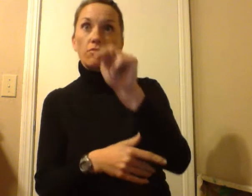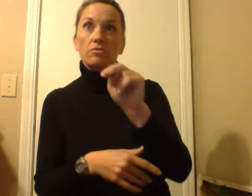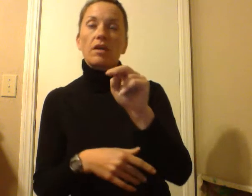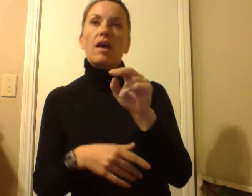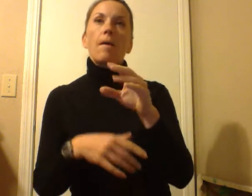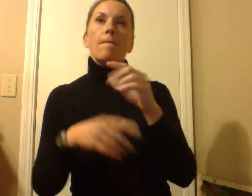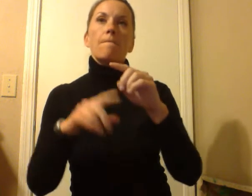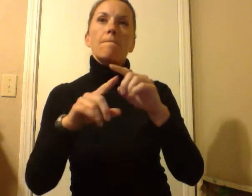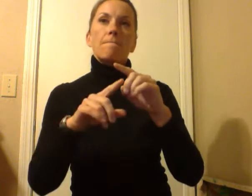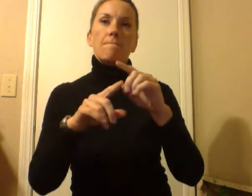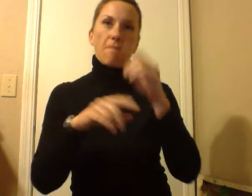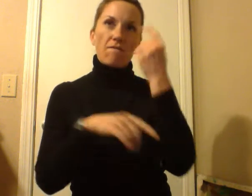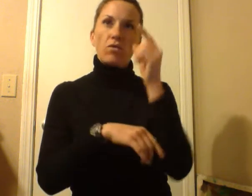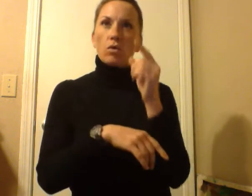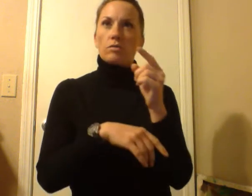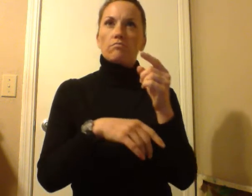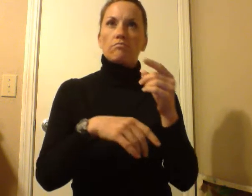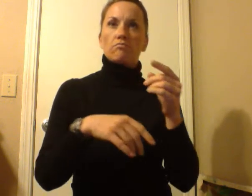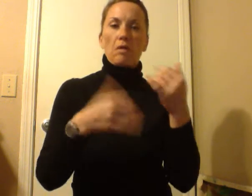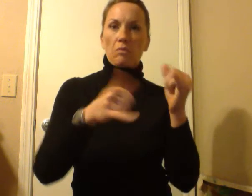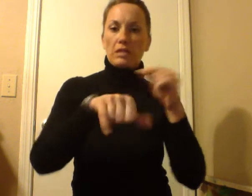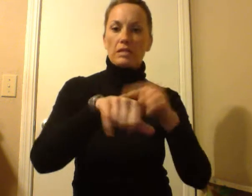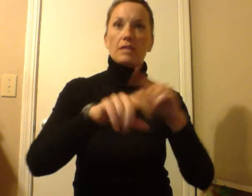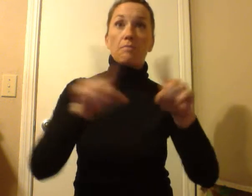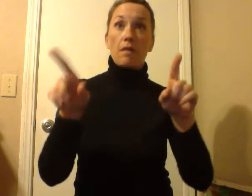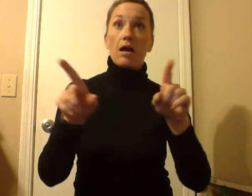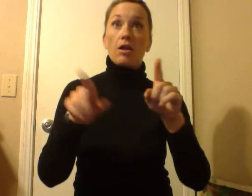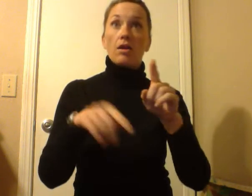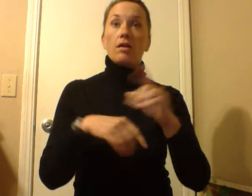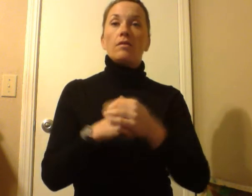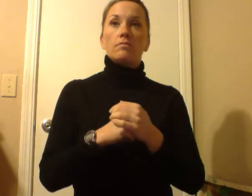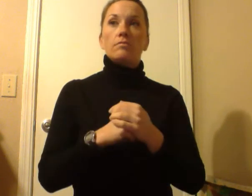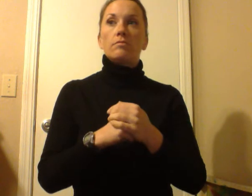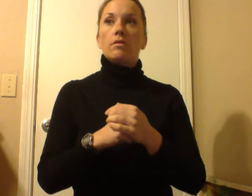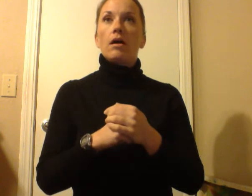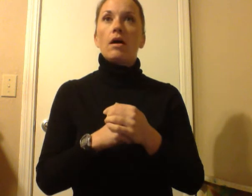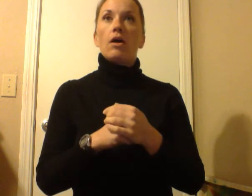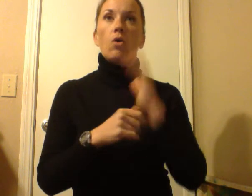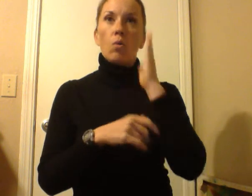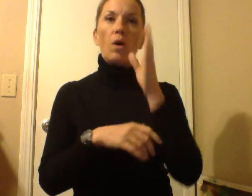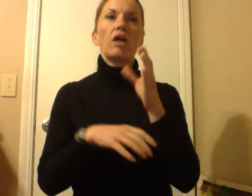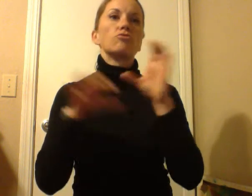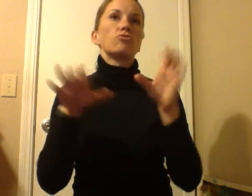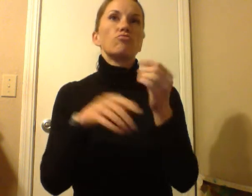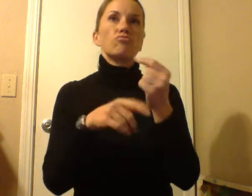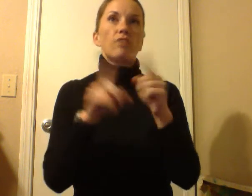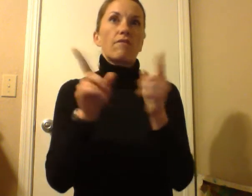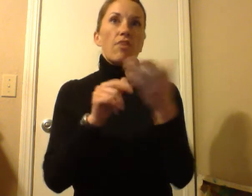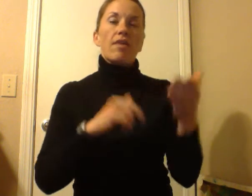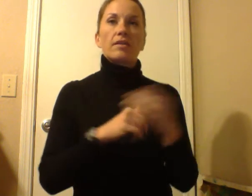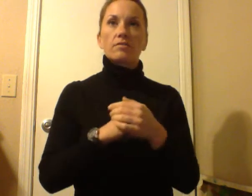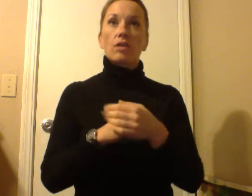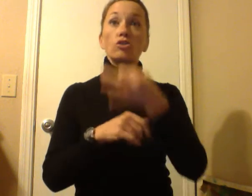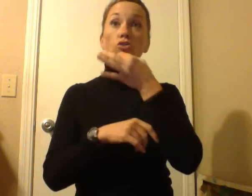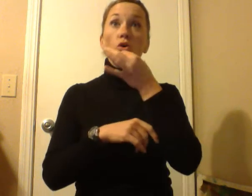pattern blocks and come up with different things. Pretty soon we're going to start the geometry chapter, and when we start geometry, we start looking at shapes.